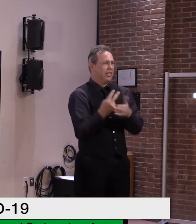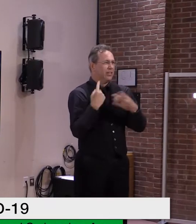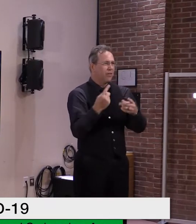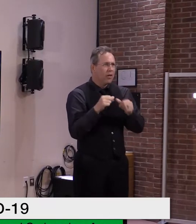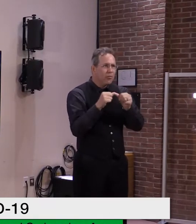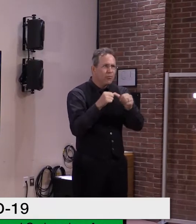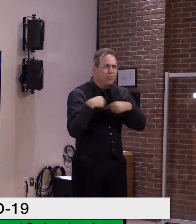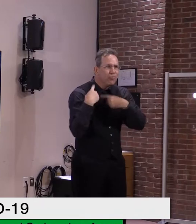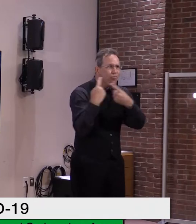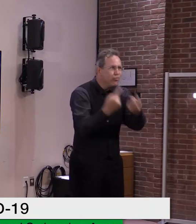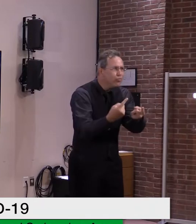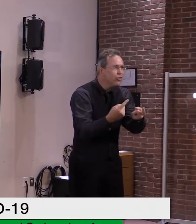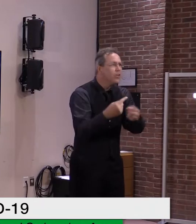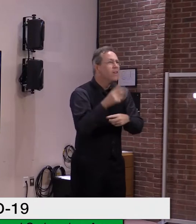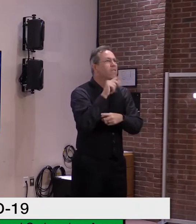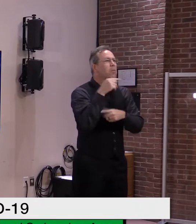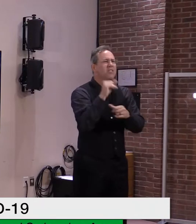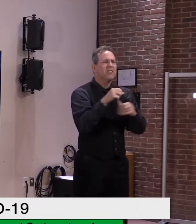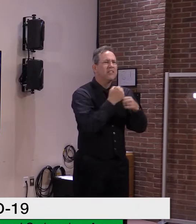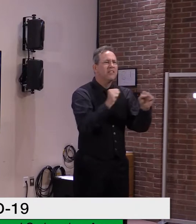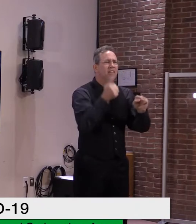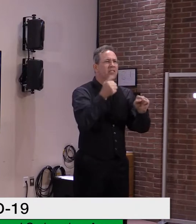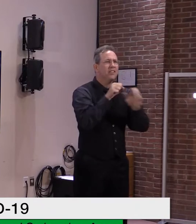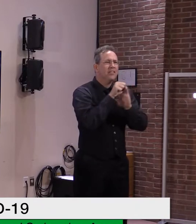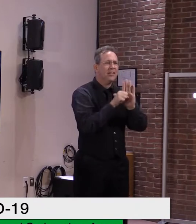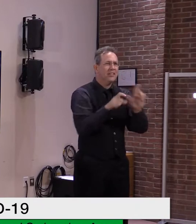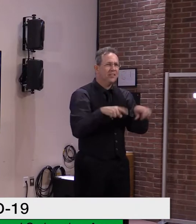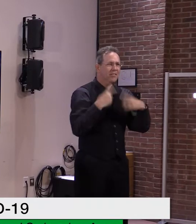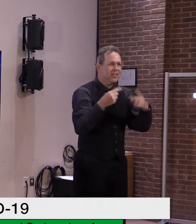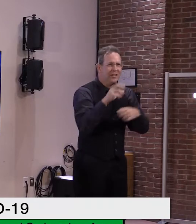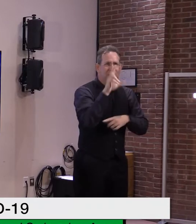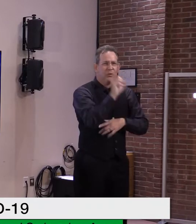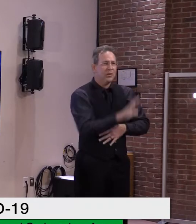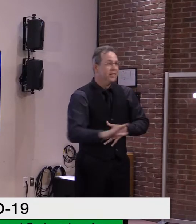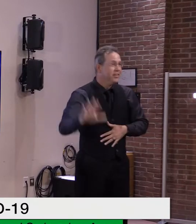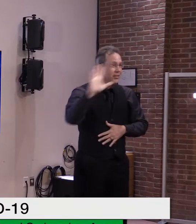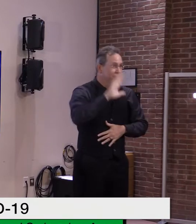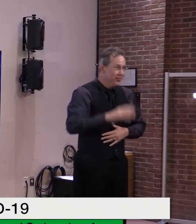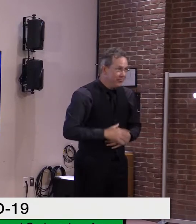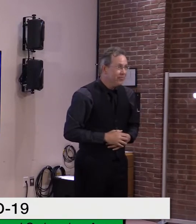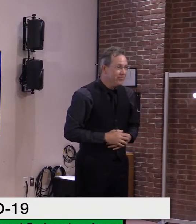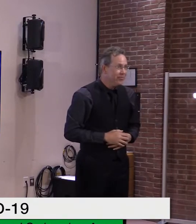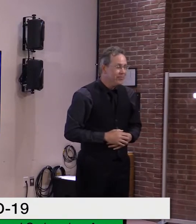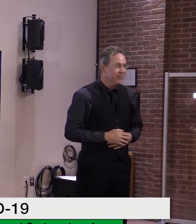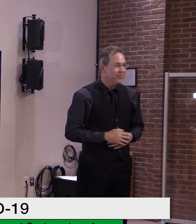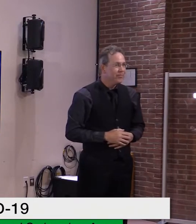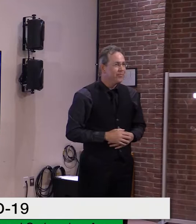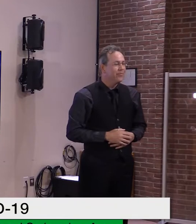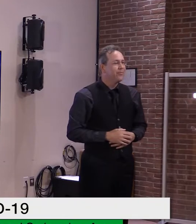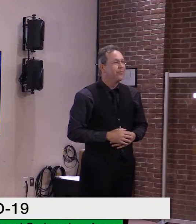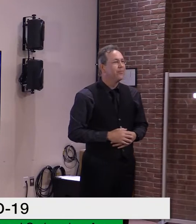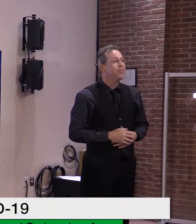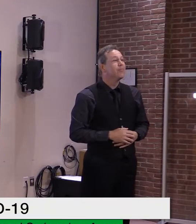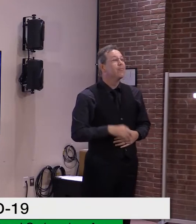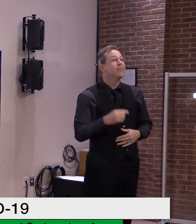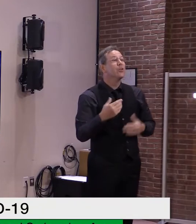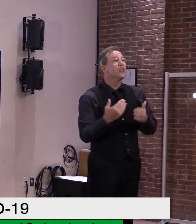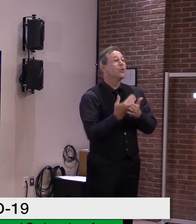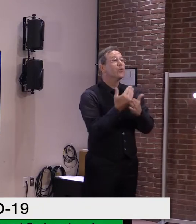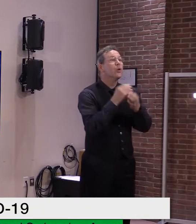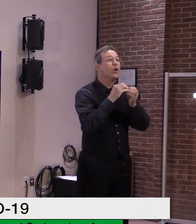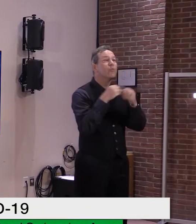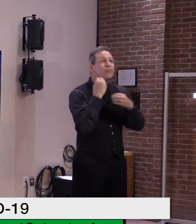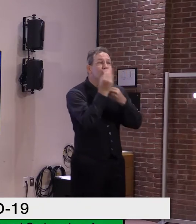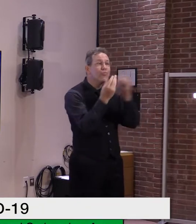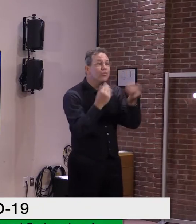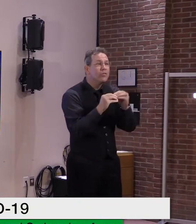Vermont is the safest state in the country from the risks of COVID-19. New COVID-19 cases have continued to fall